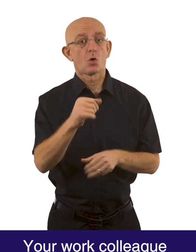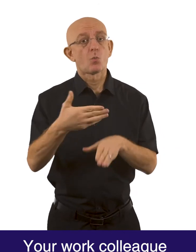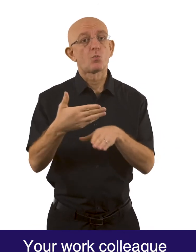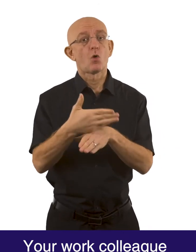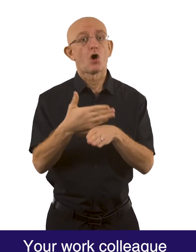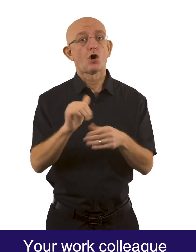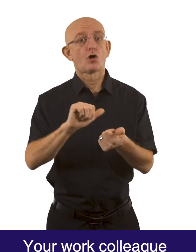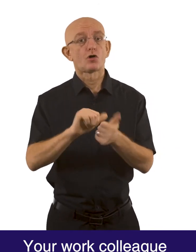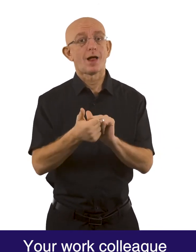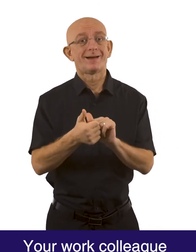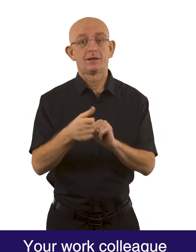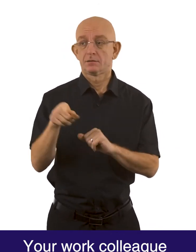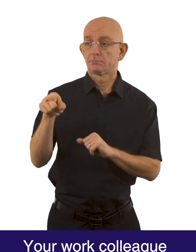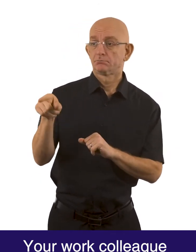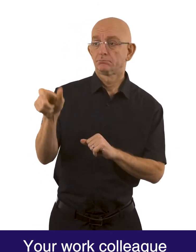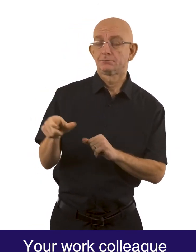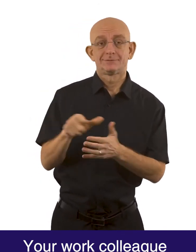your work colleague,